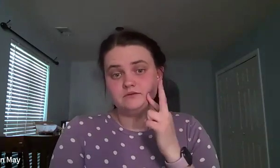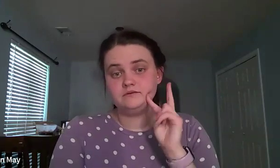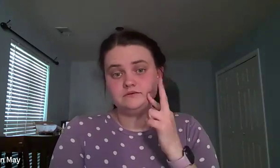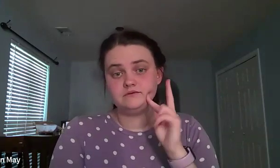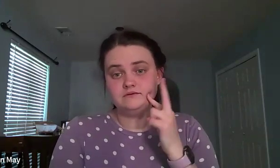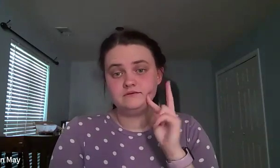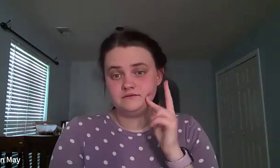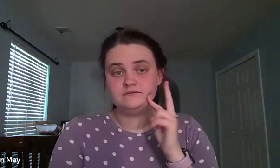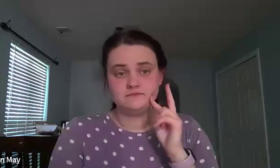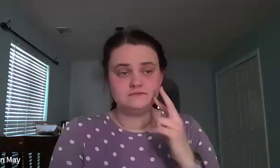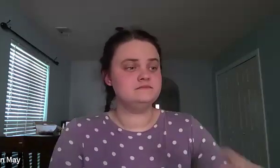vegetable.